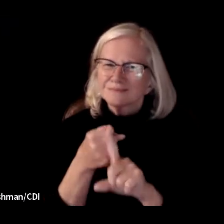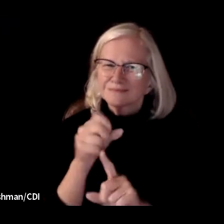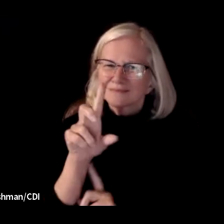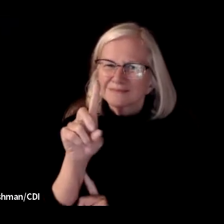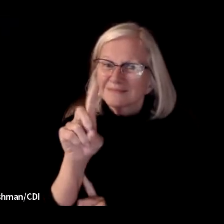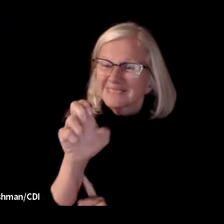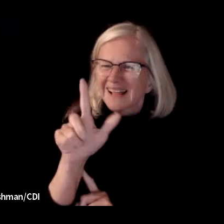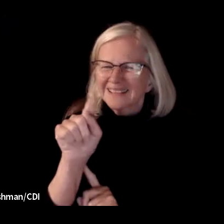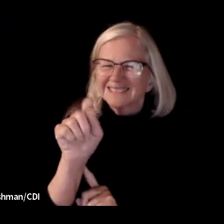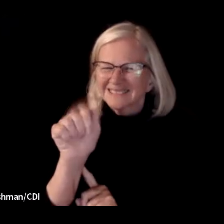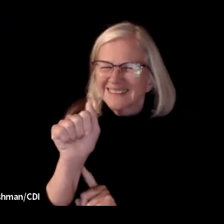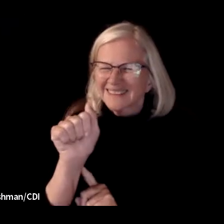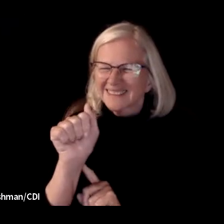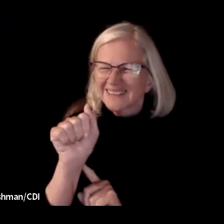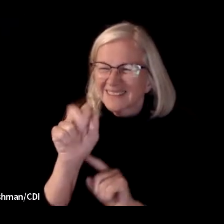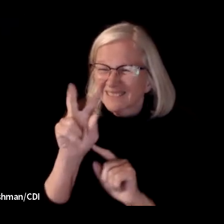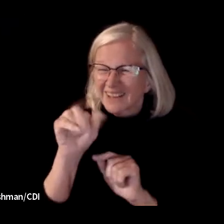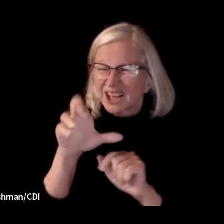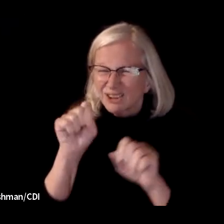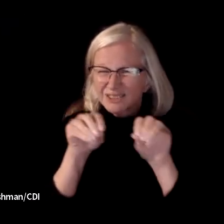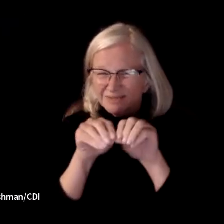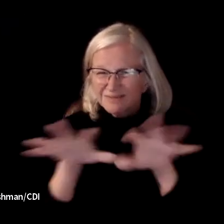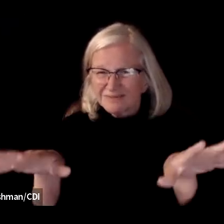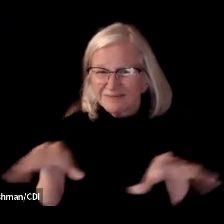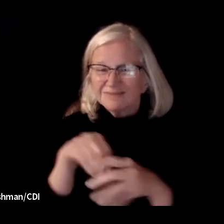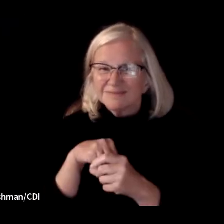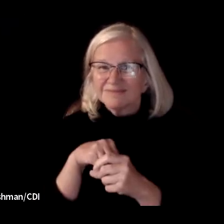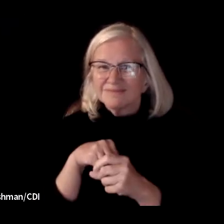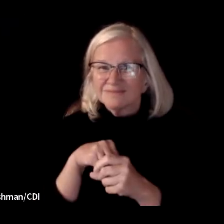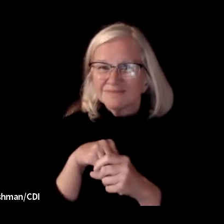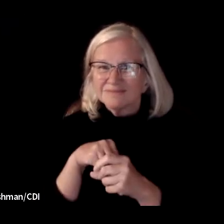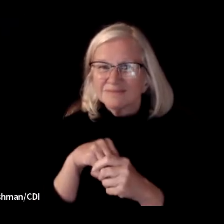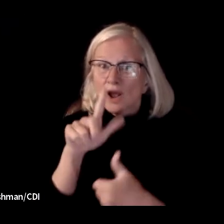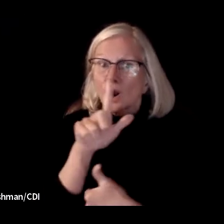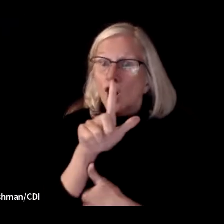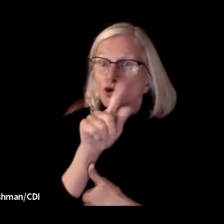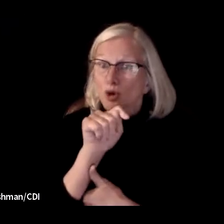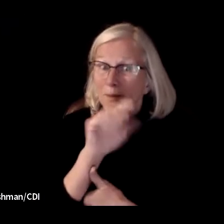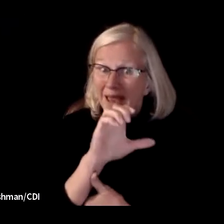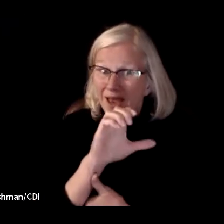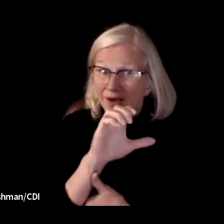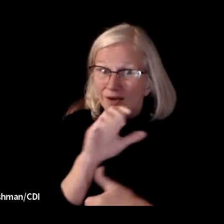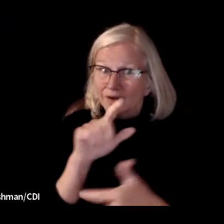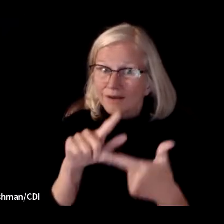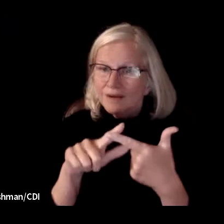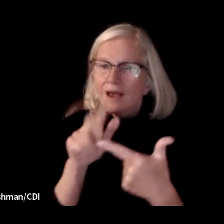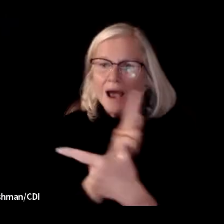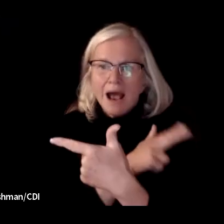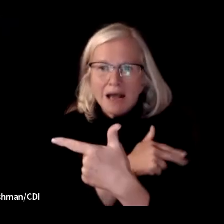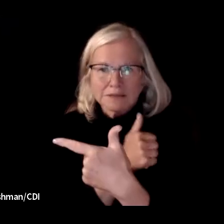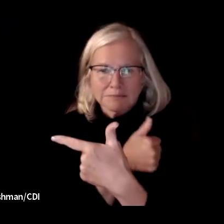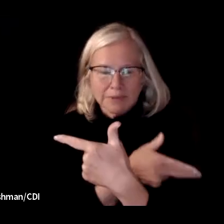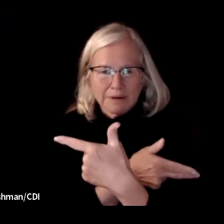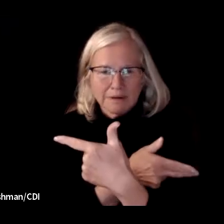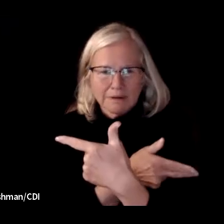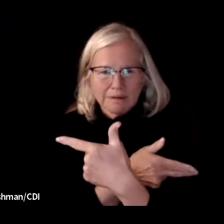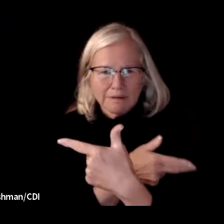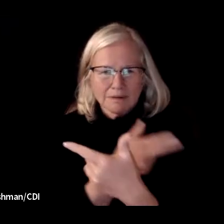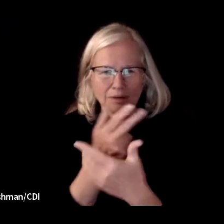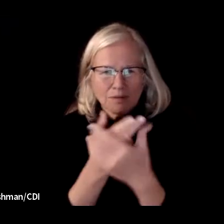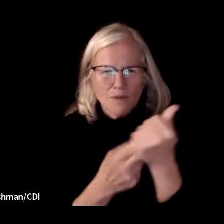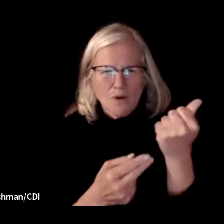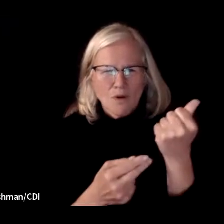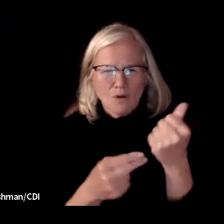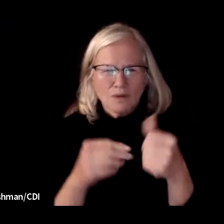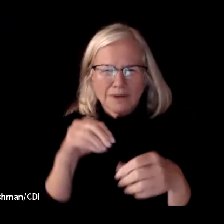healthcare systems and long-term care, both in terms of the capacity of the systems and the human impact on healthcare